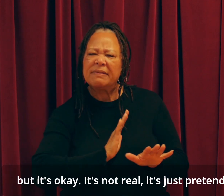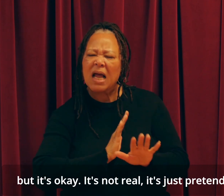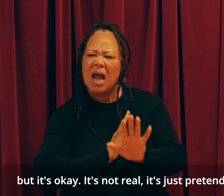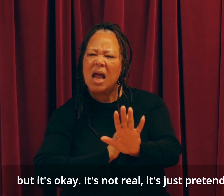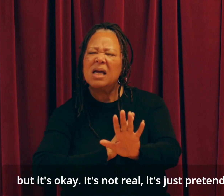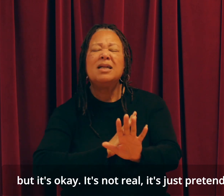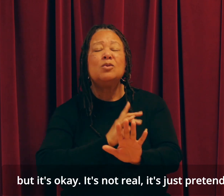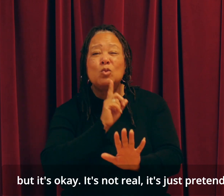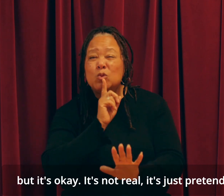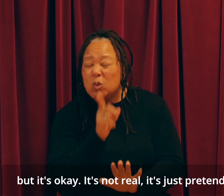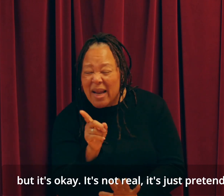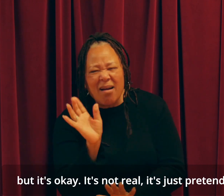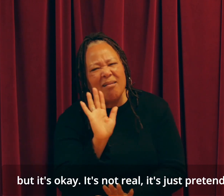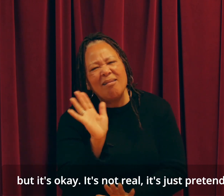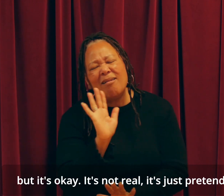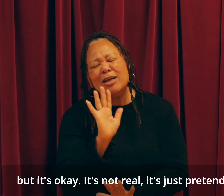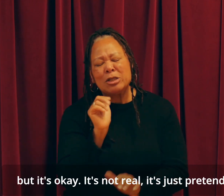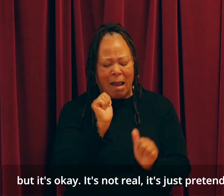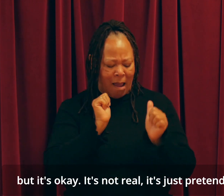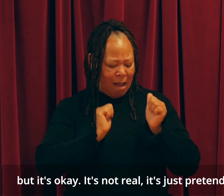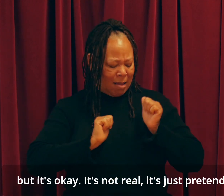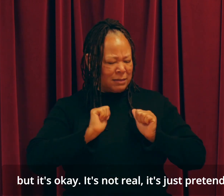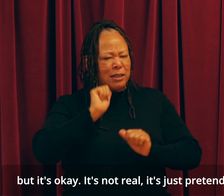okay. It's not real and it's just pretend.